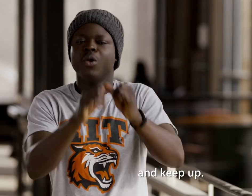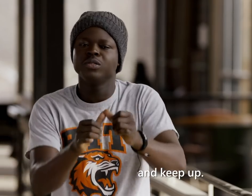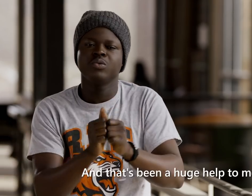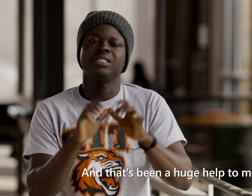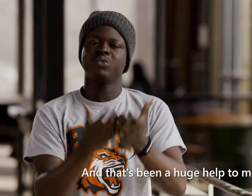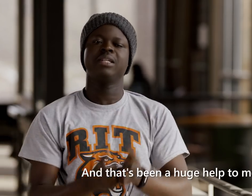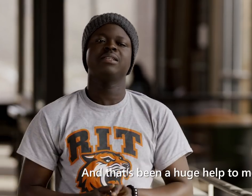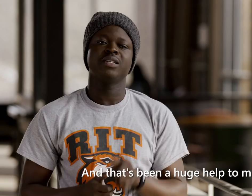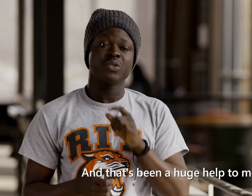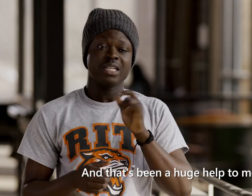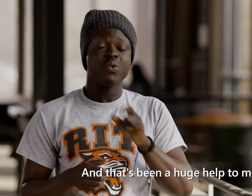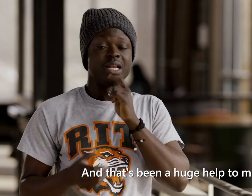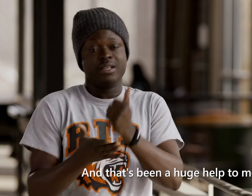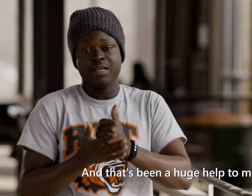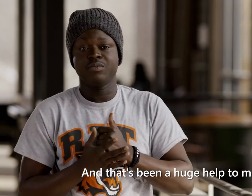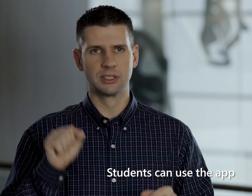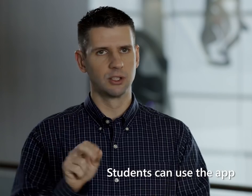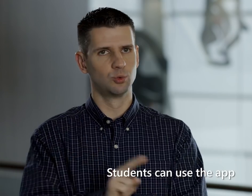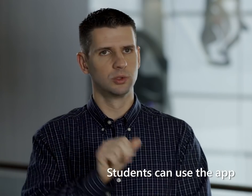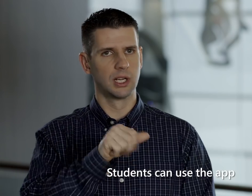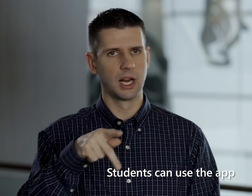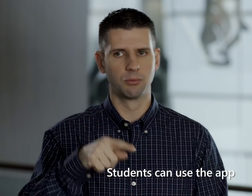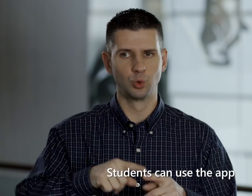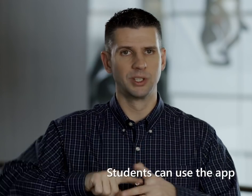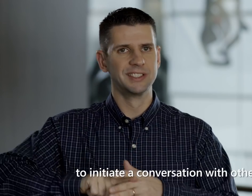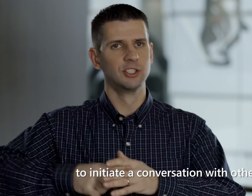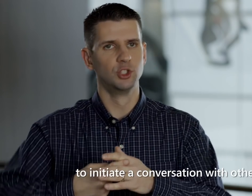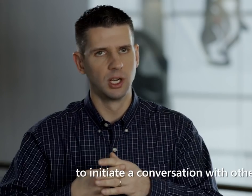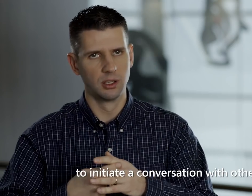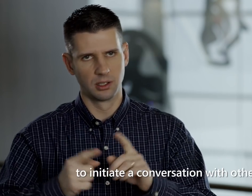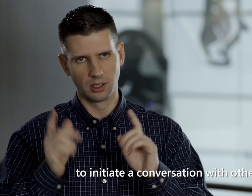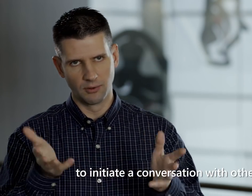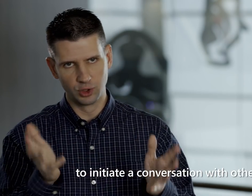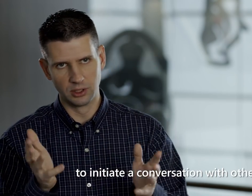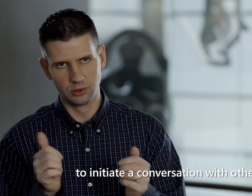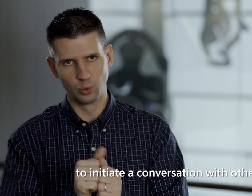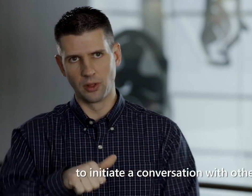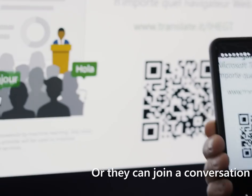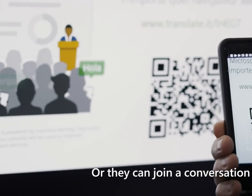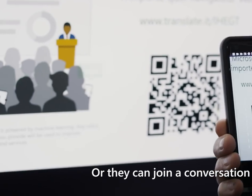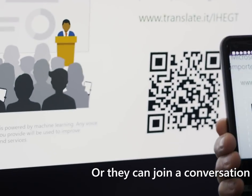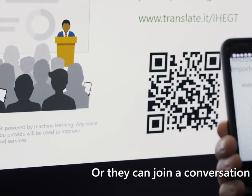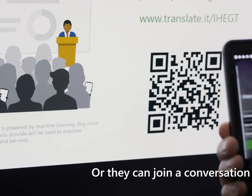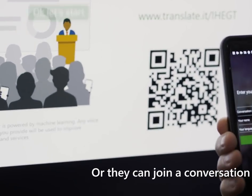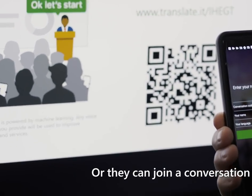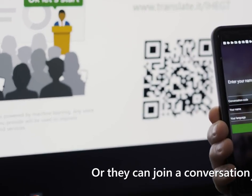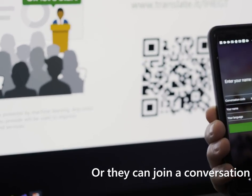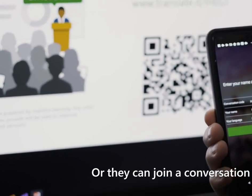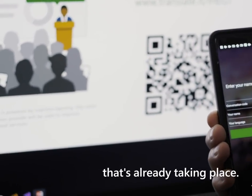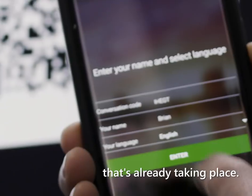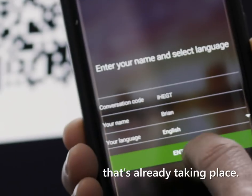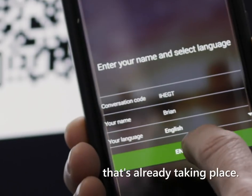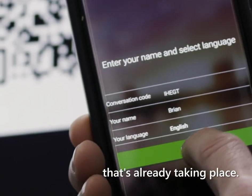up. And that's been a huge help to me. Students can use the app to initiate a conversation with others, or they can join a